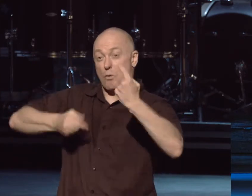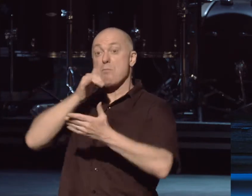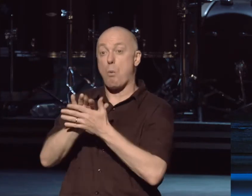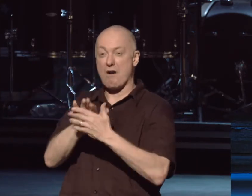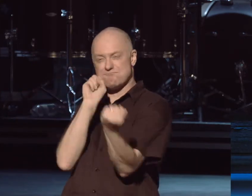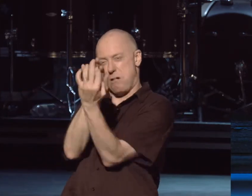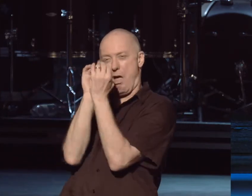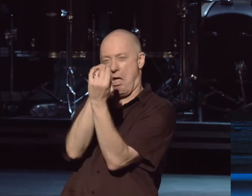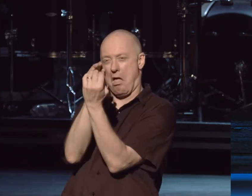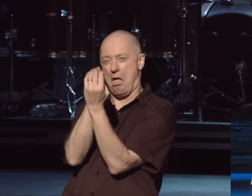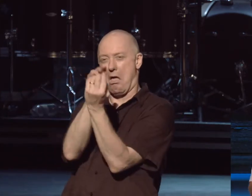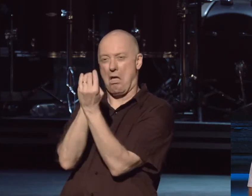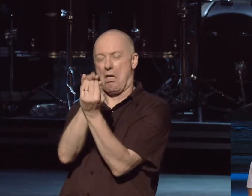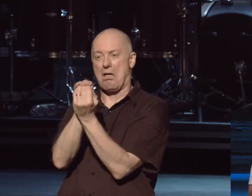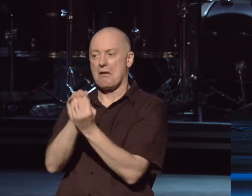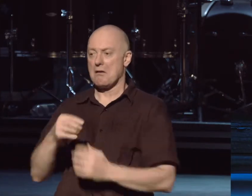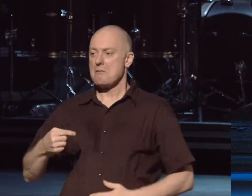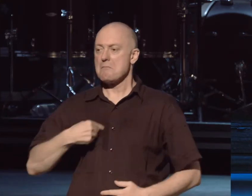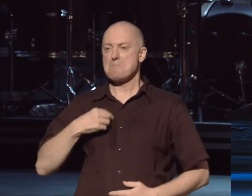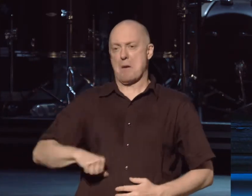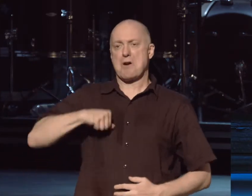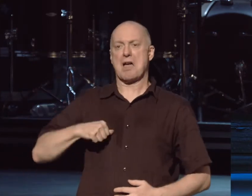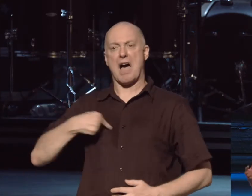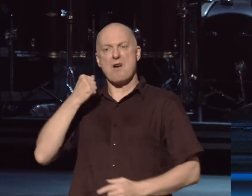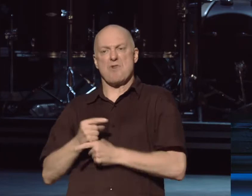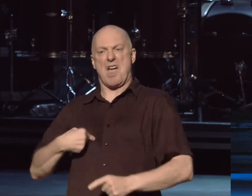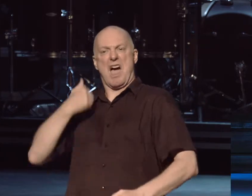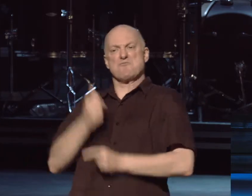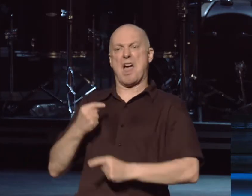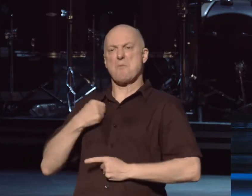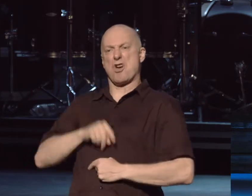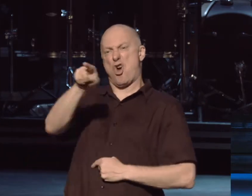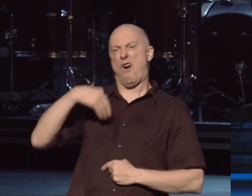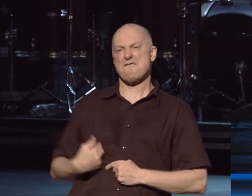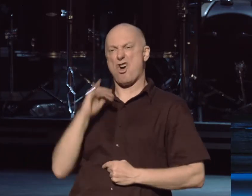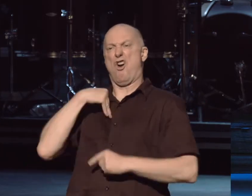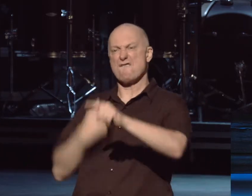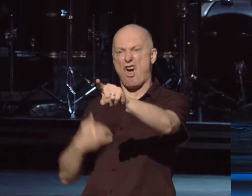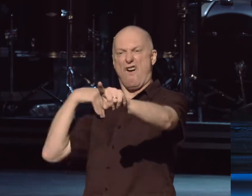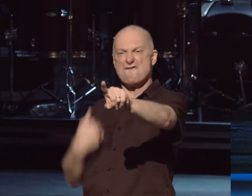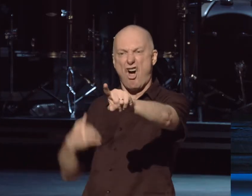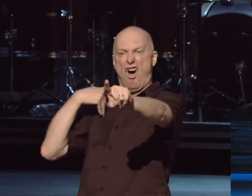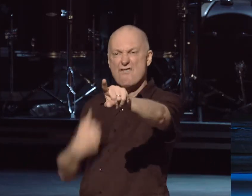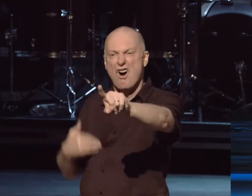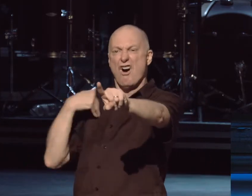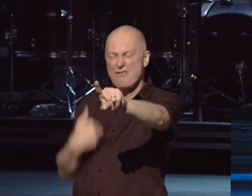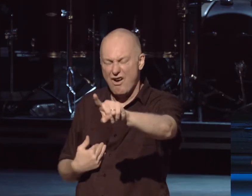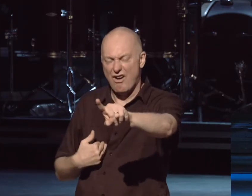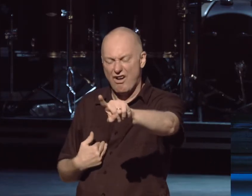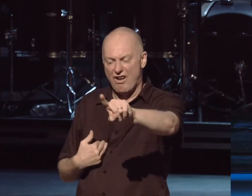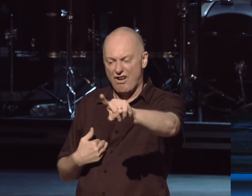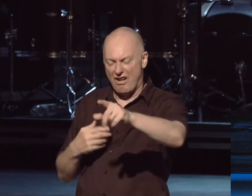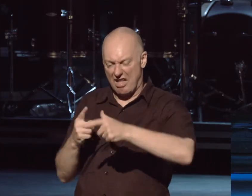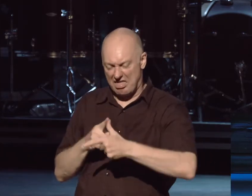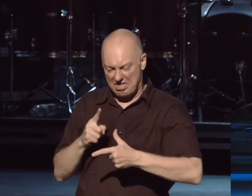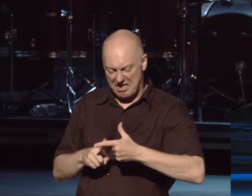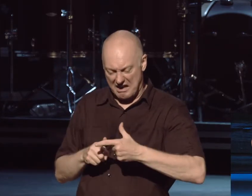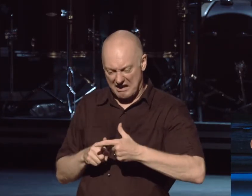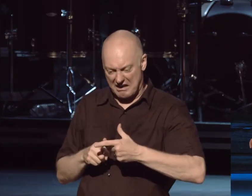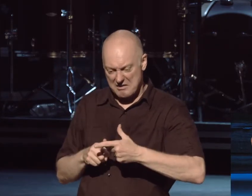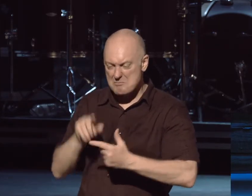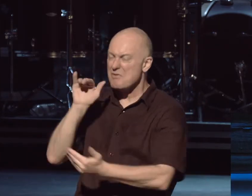my pride says, be right, and argue it's her fault and this and that. But to stand in the moment and to humble myself before God